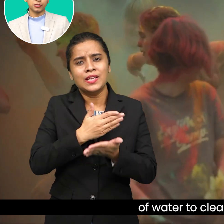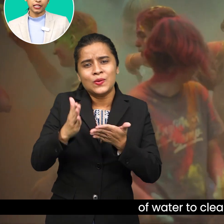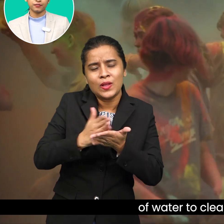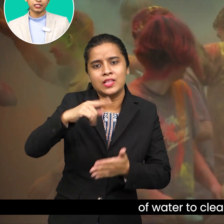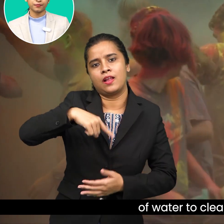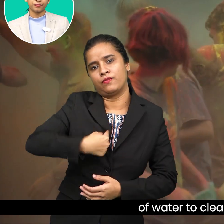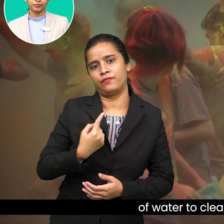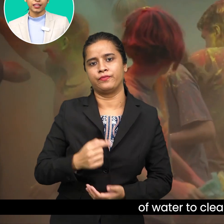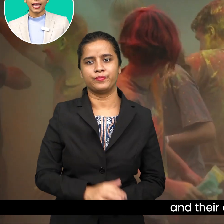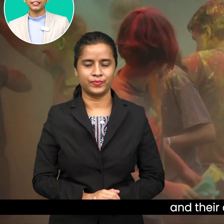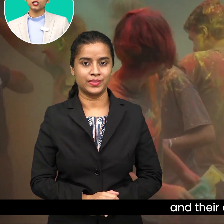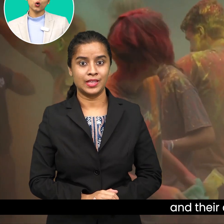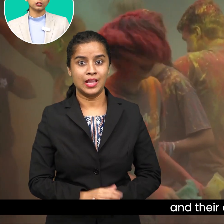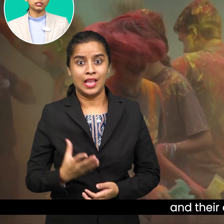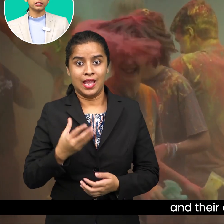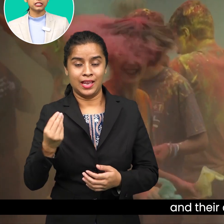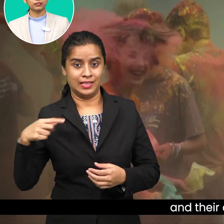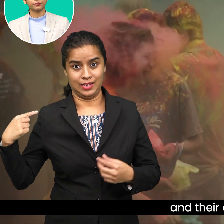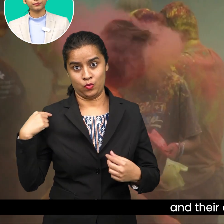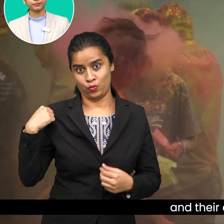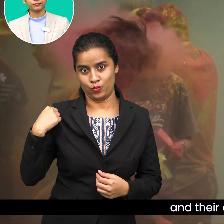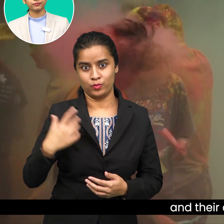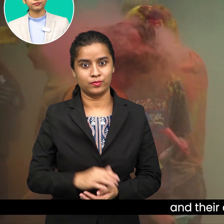clean themselves and their clothes.